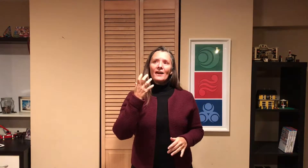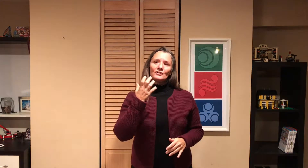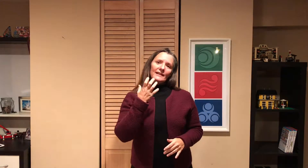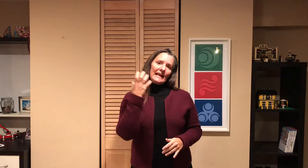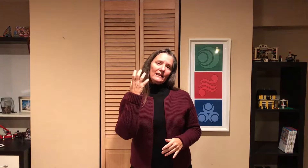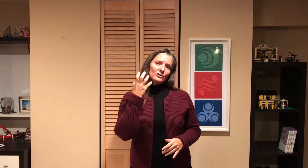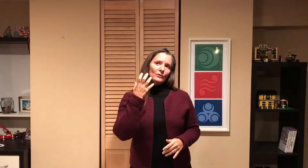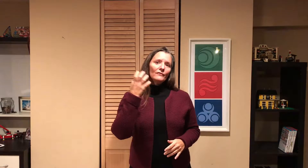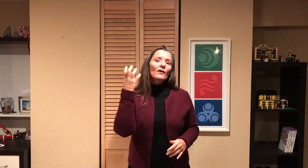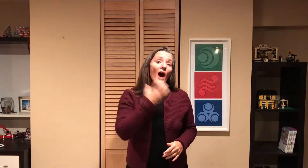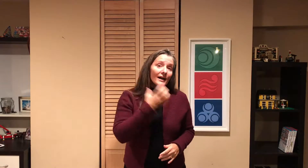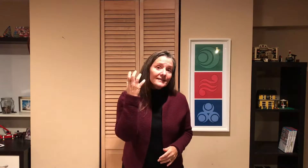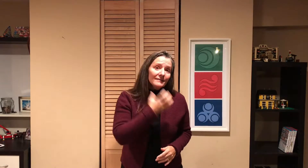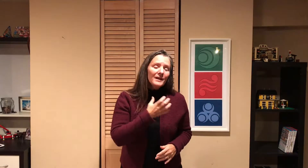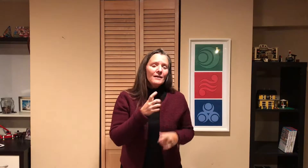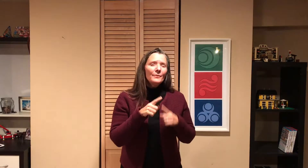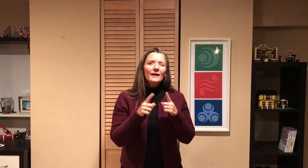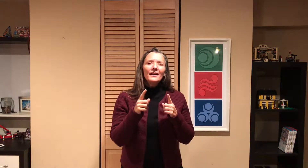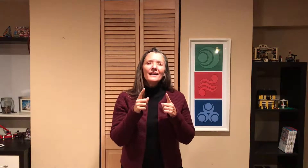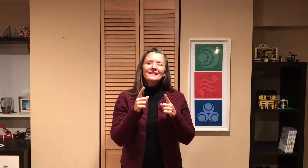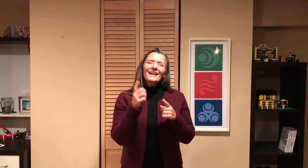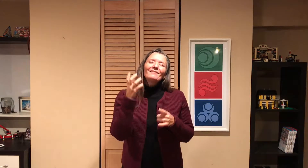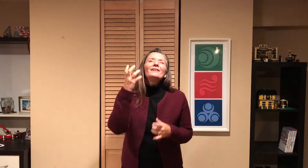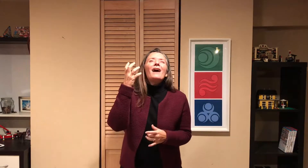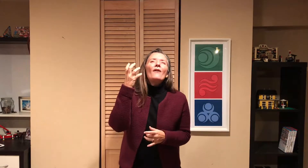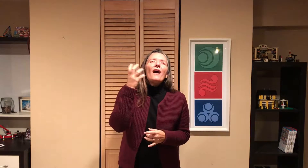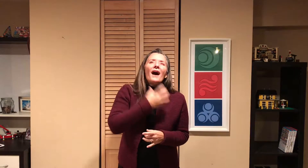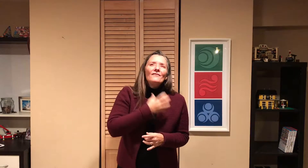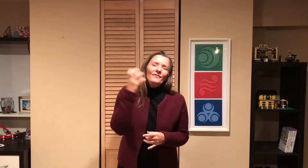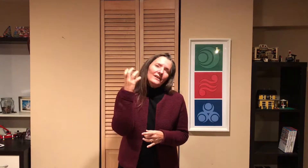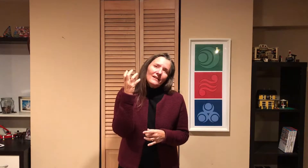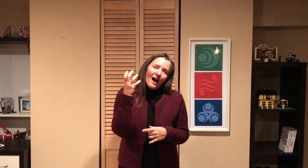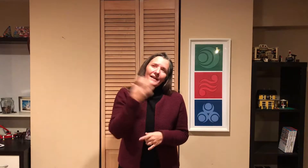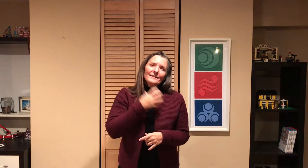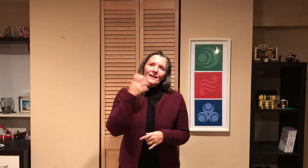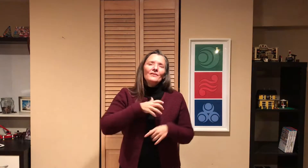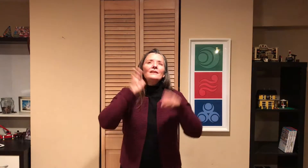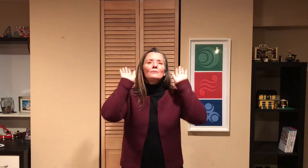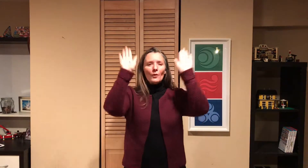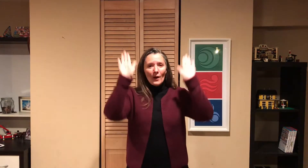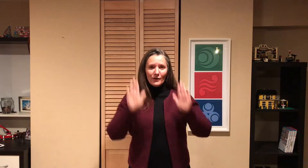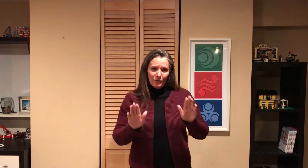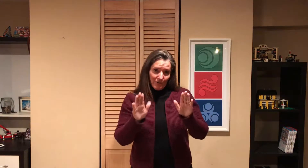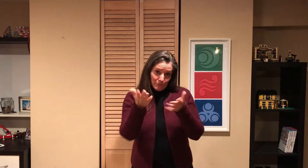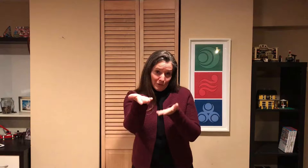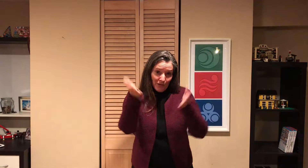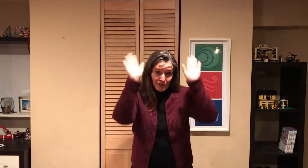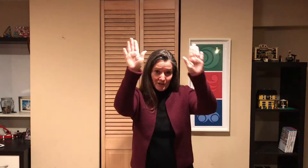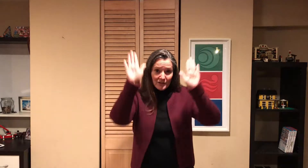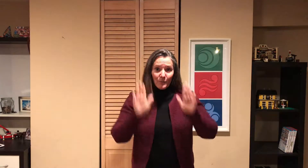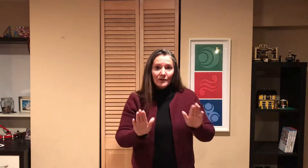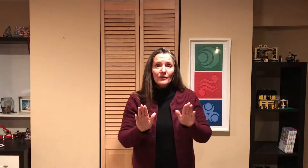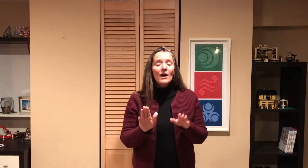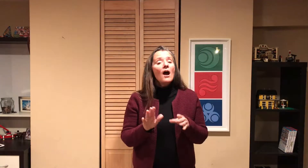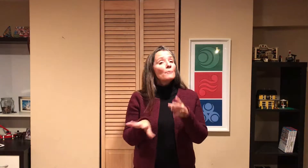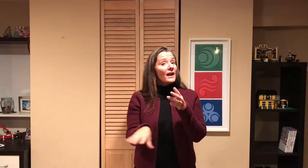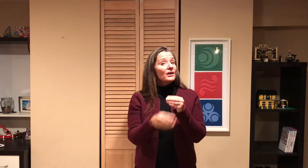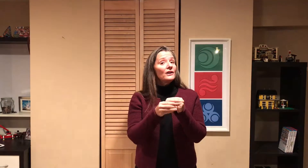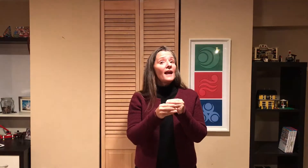actually English word for awesome, but it's not really how I feel God is. I feel He's more wonderful. That's why I changed it to wonderful. But I could